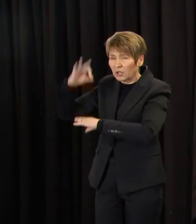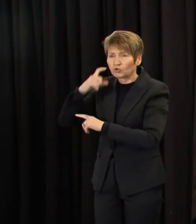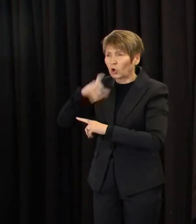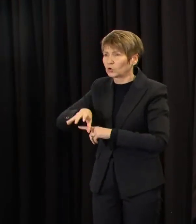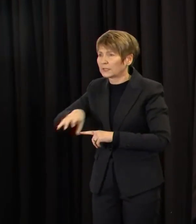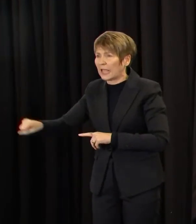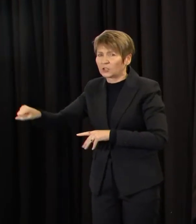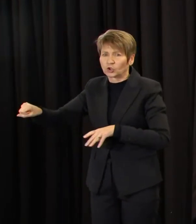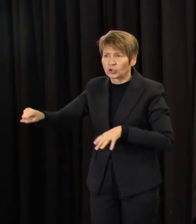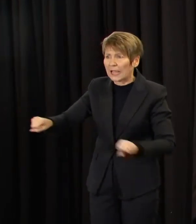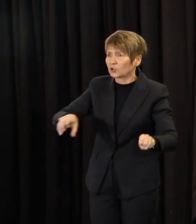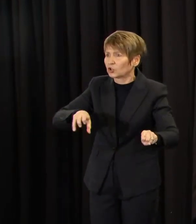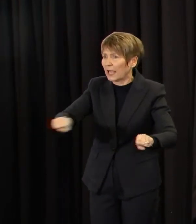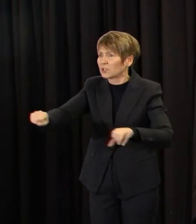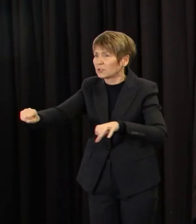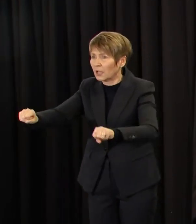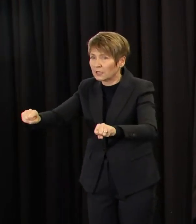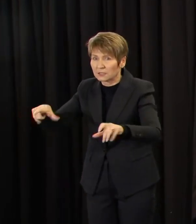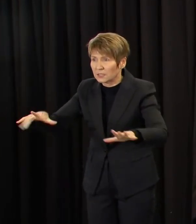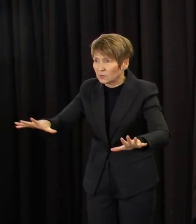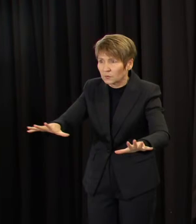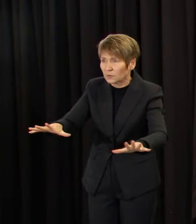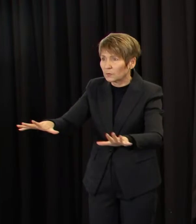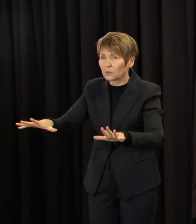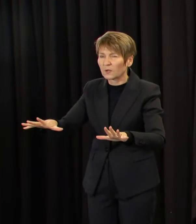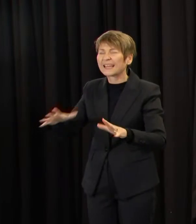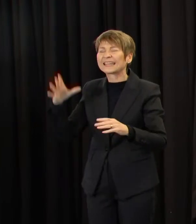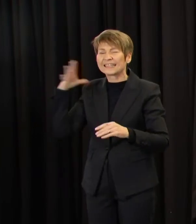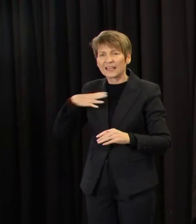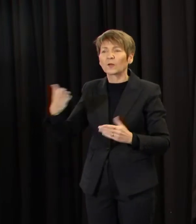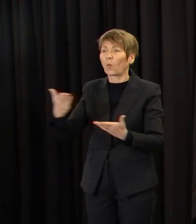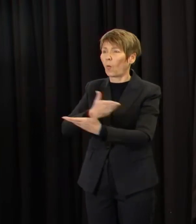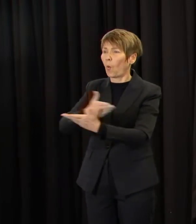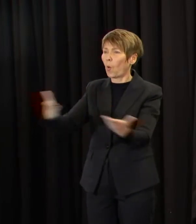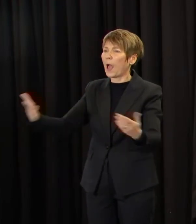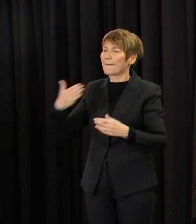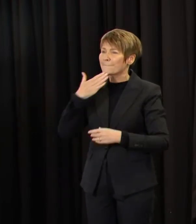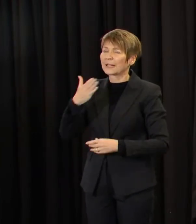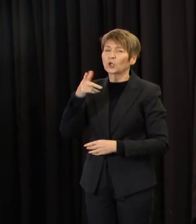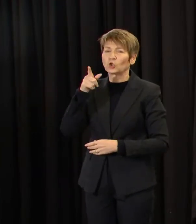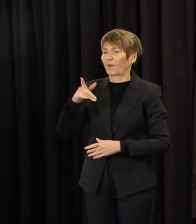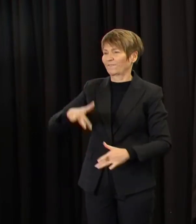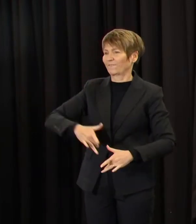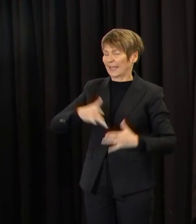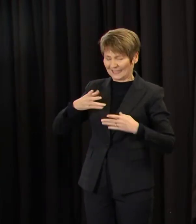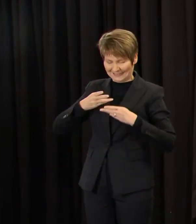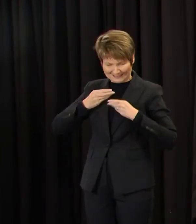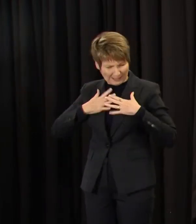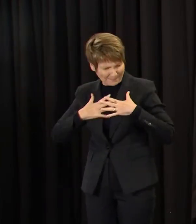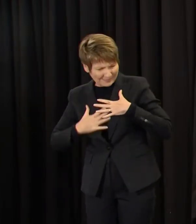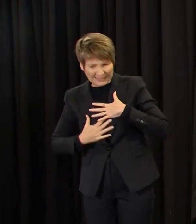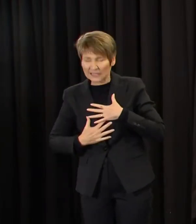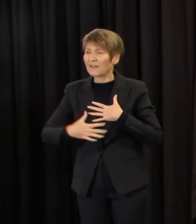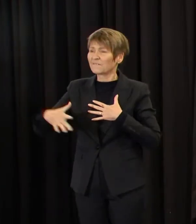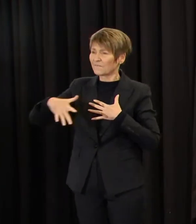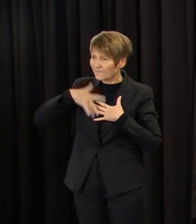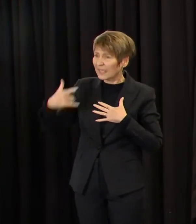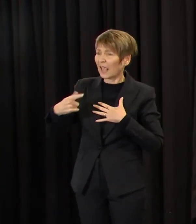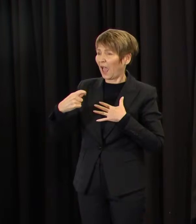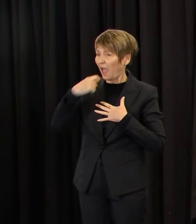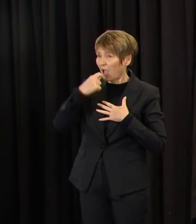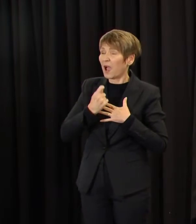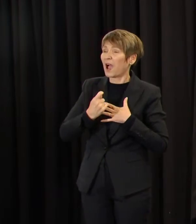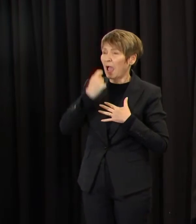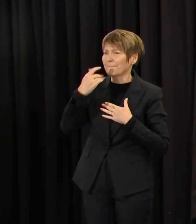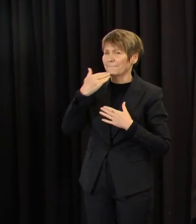reach. But we can't do this on our own. We need every single Victorian to get tested the moment they have symptoms. And then we need people to follow these